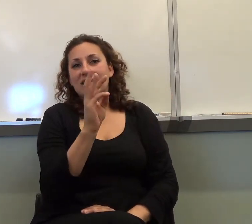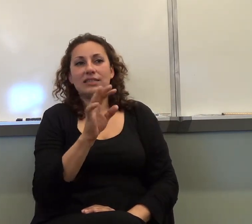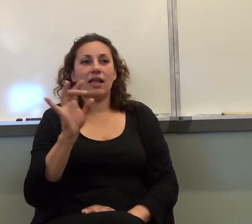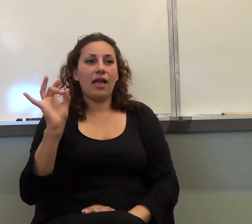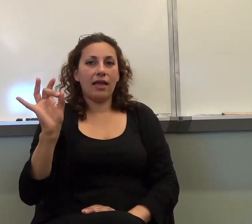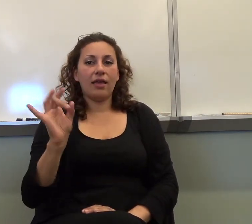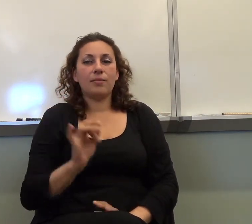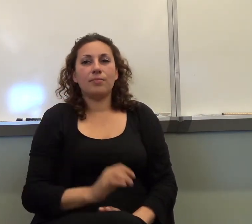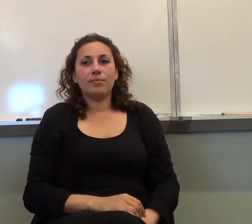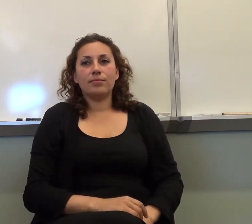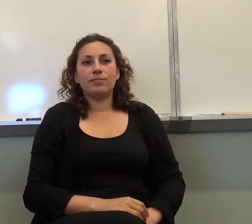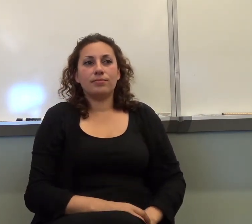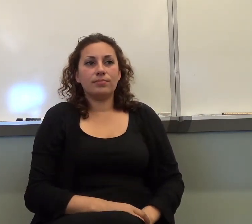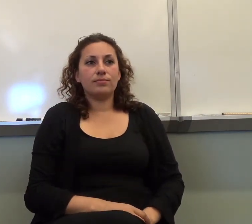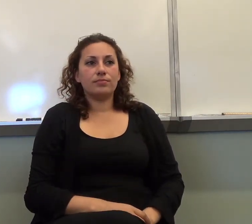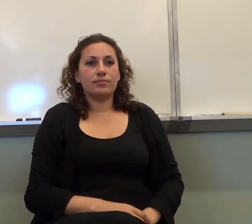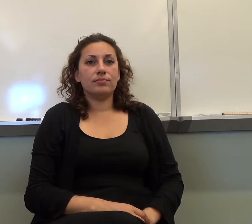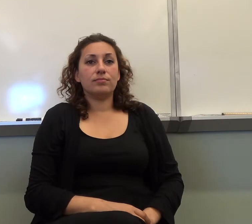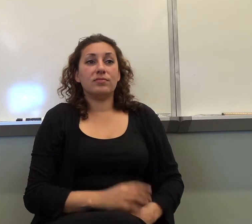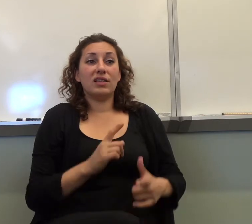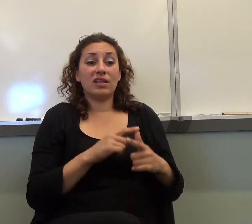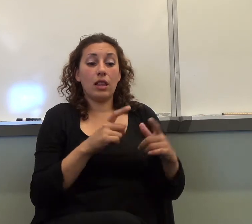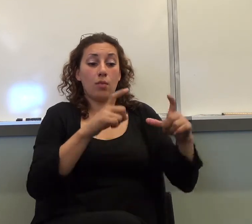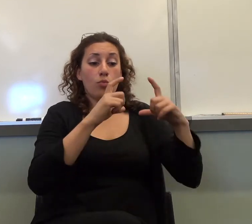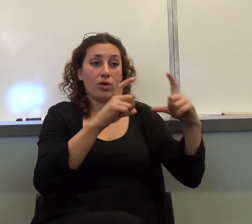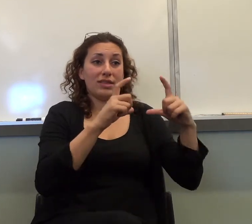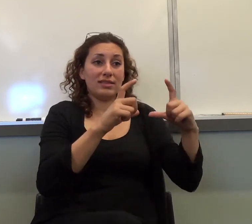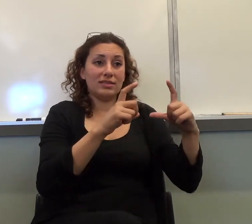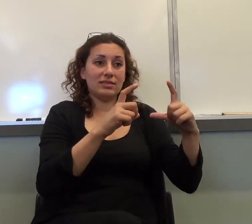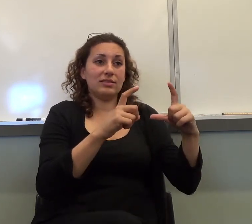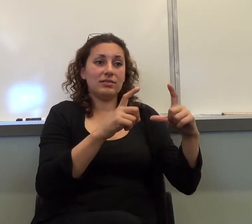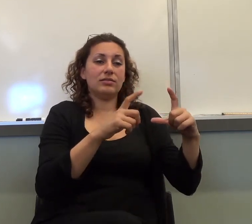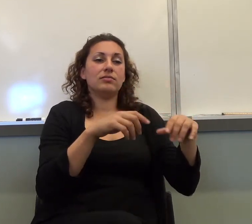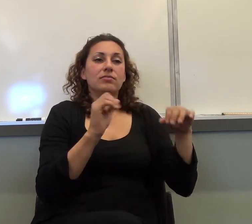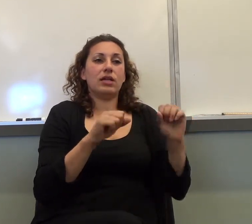that. Then the parentheses make a big difference.